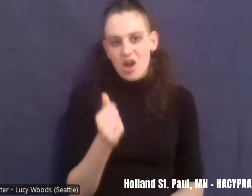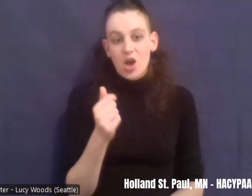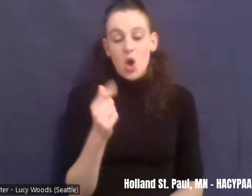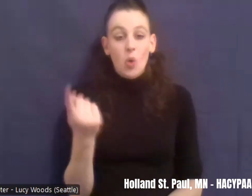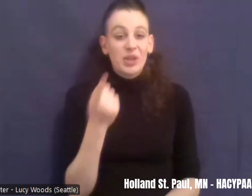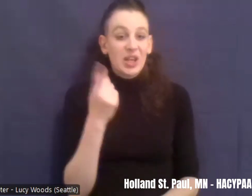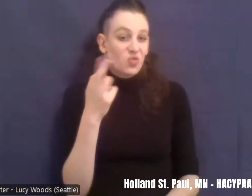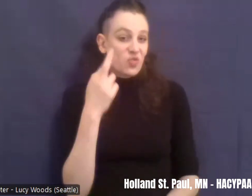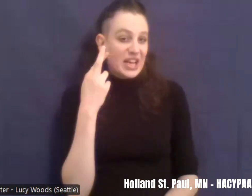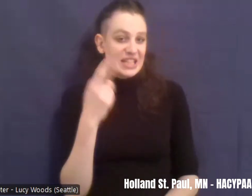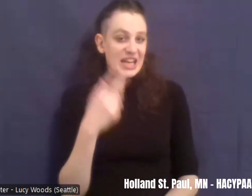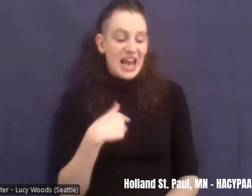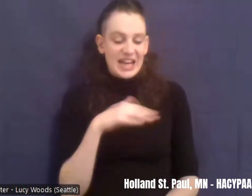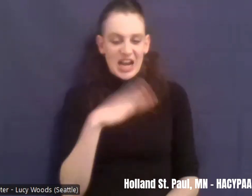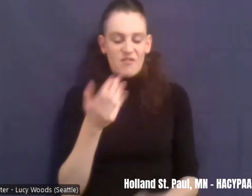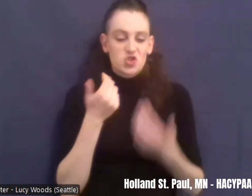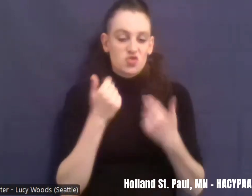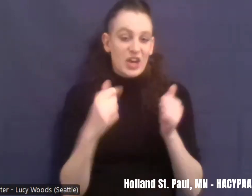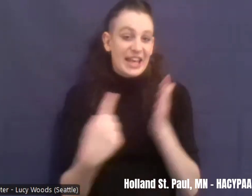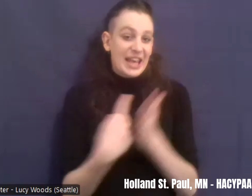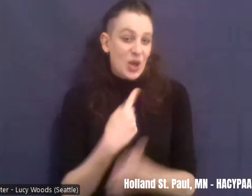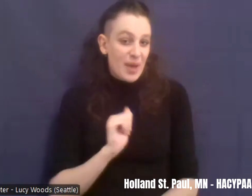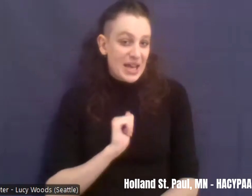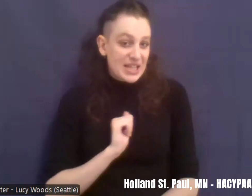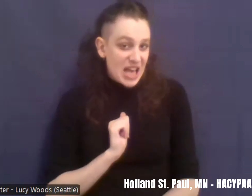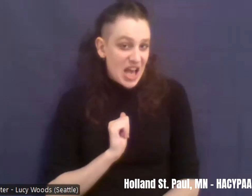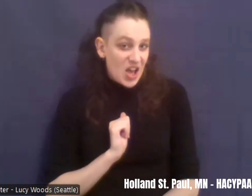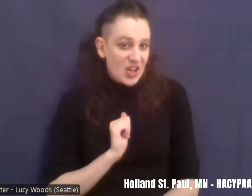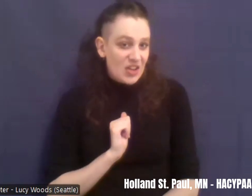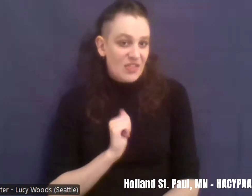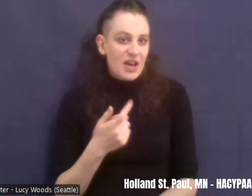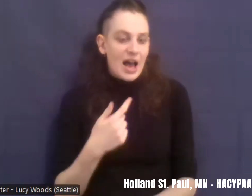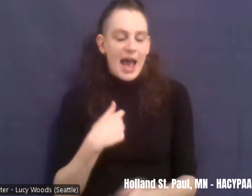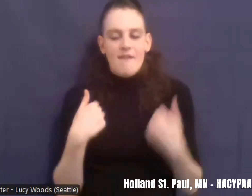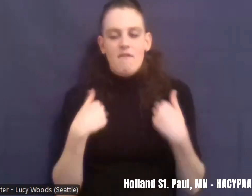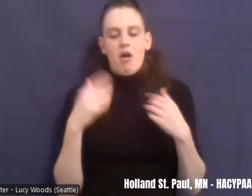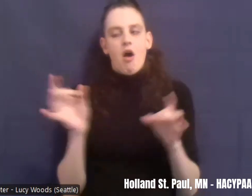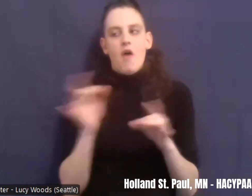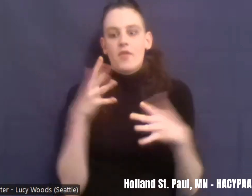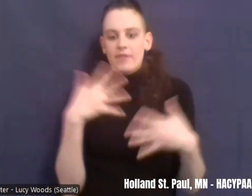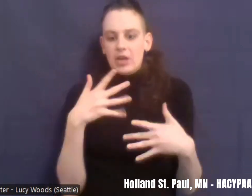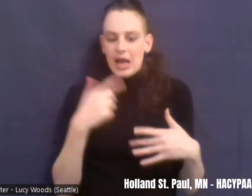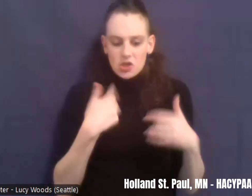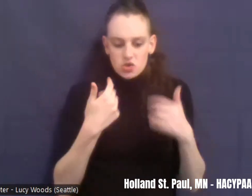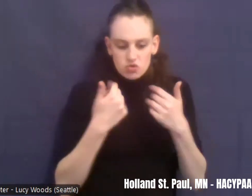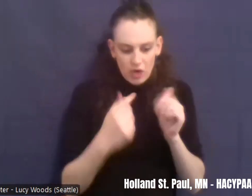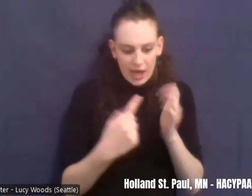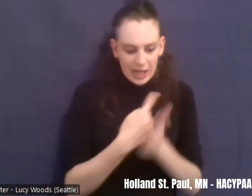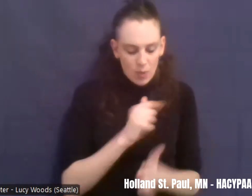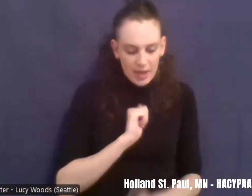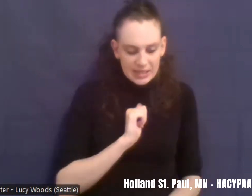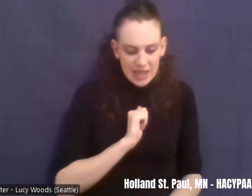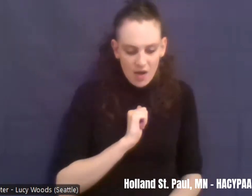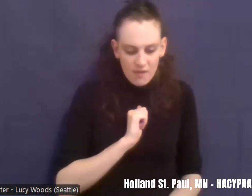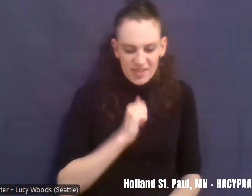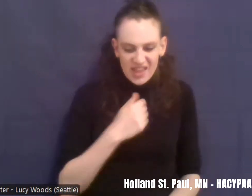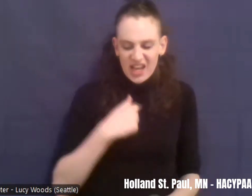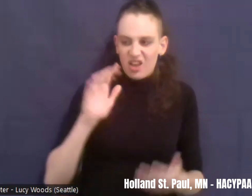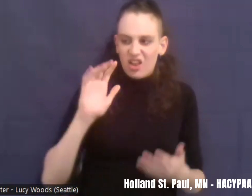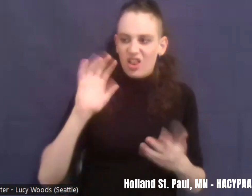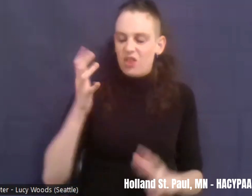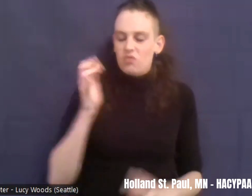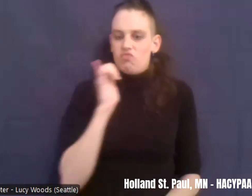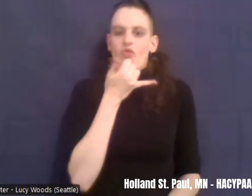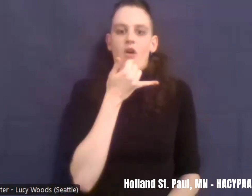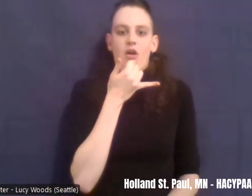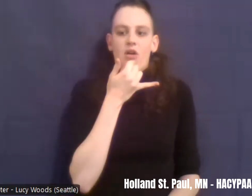myself is I have this terrible fear that like I would try it and I would mess it up and I'd be like in a like vegetable state, but I